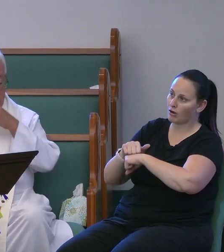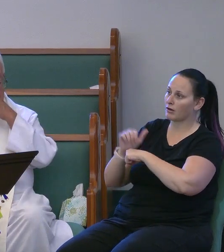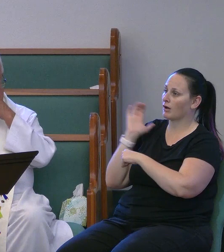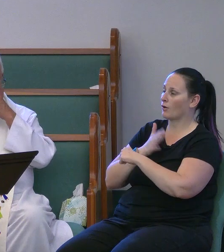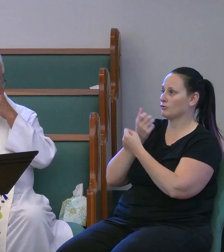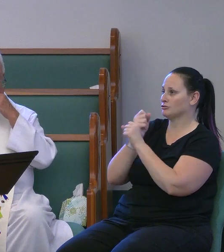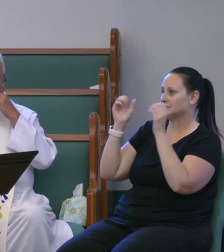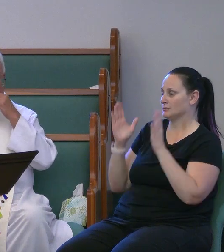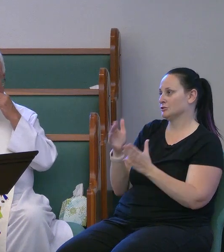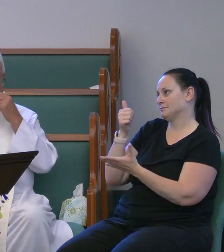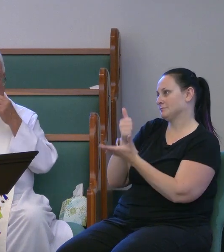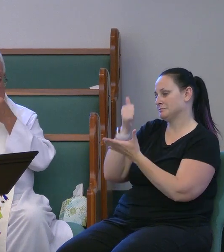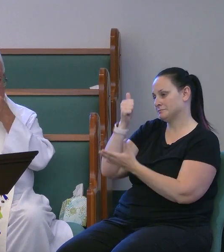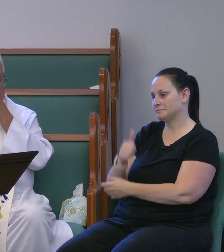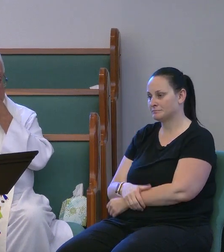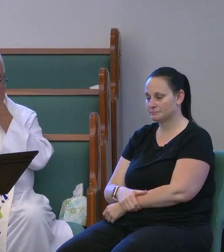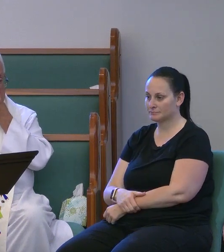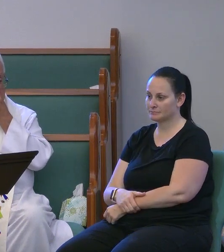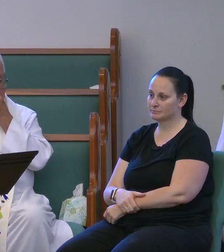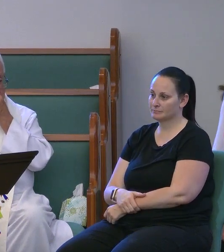and our redeemer. Amen.